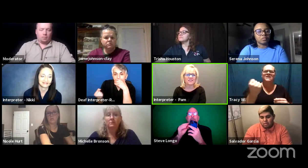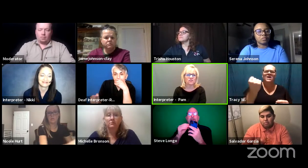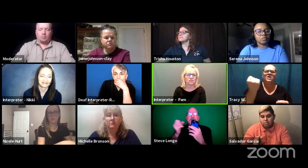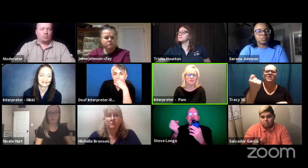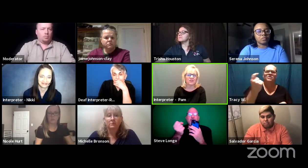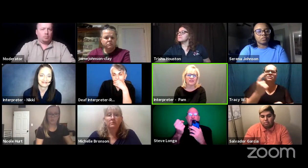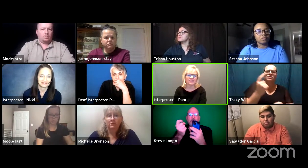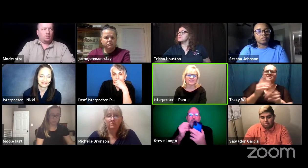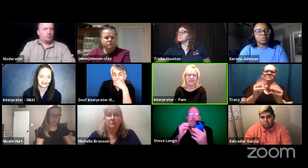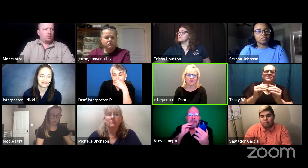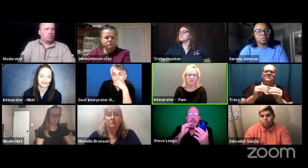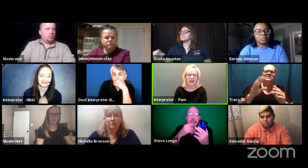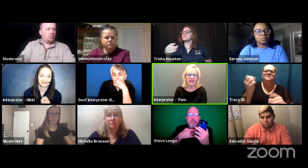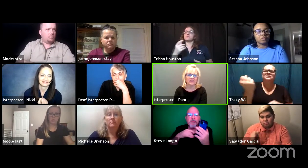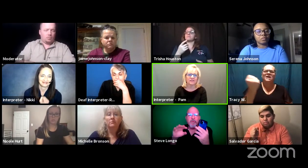tends to be a Saturday, right?